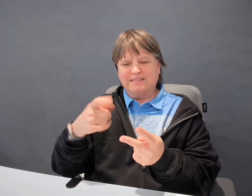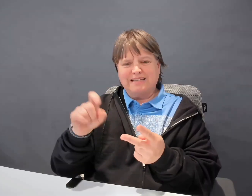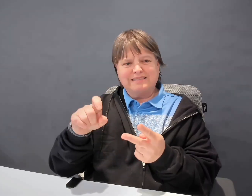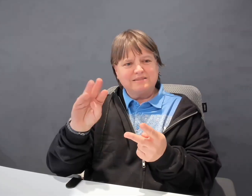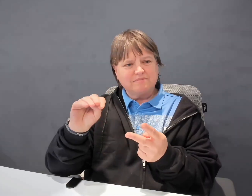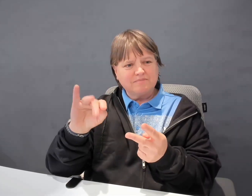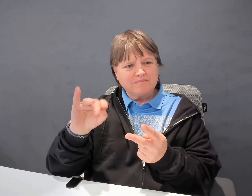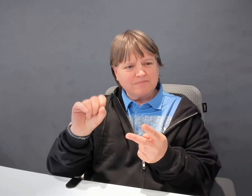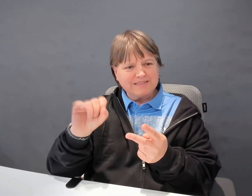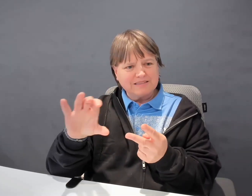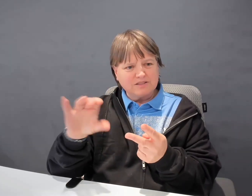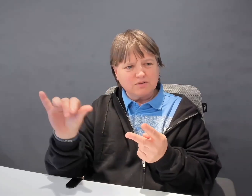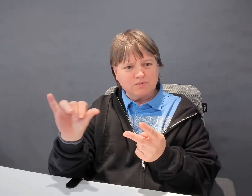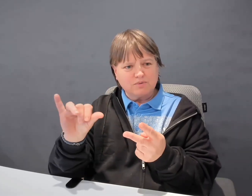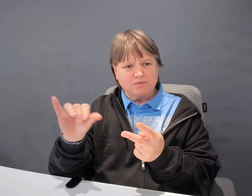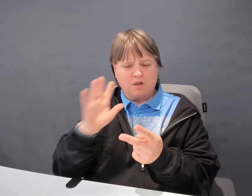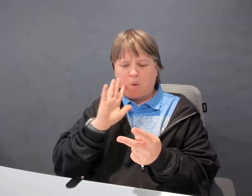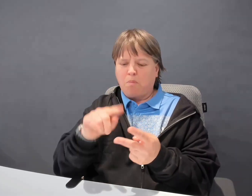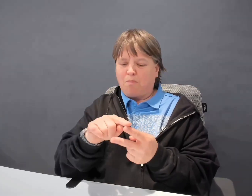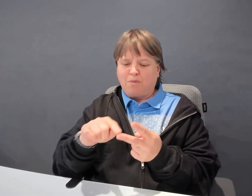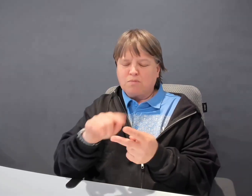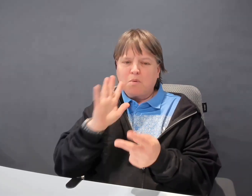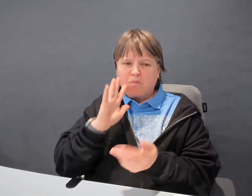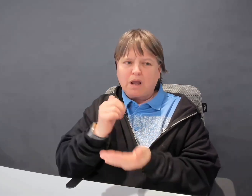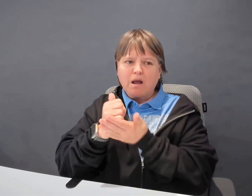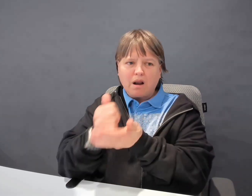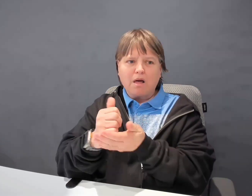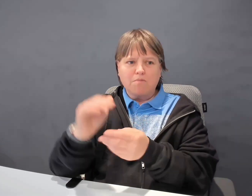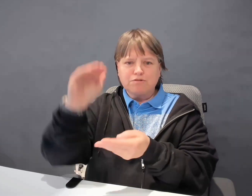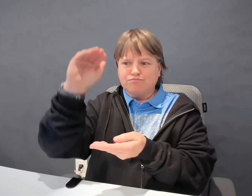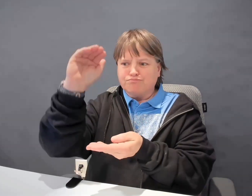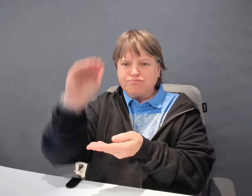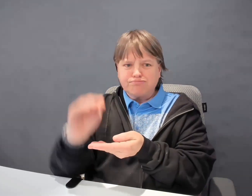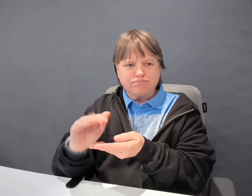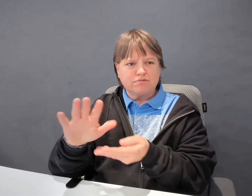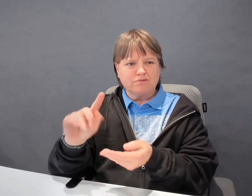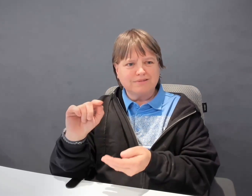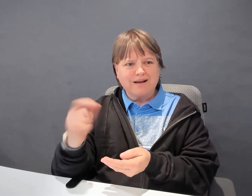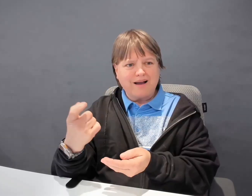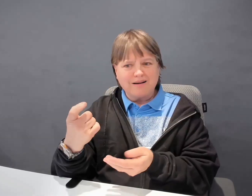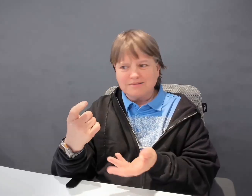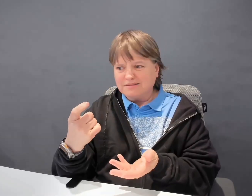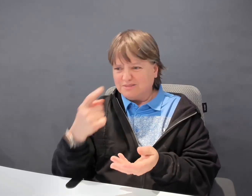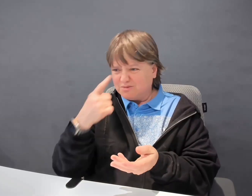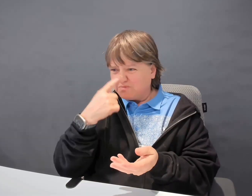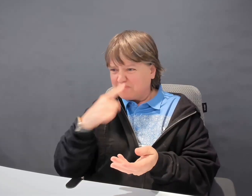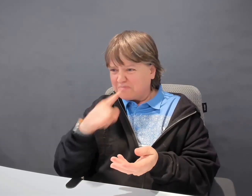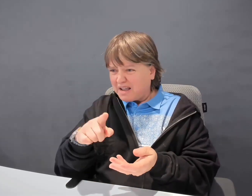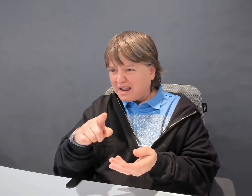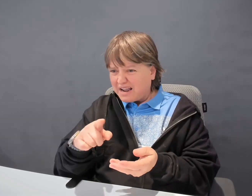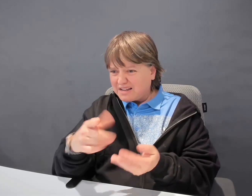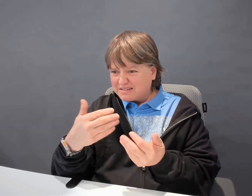business, as well as those miscellaneous expenses. Those will help be able to lower your taxable